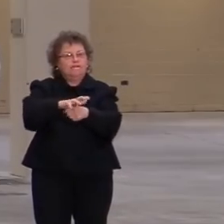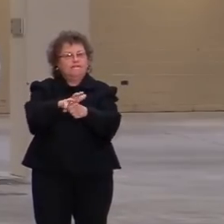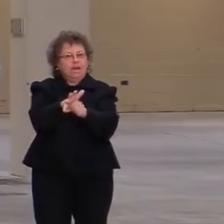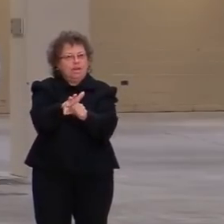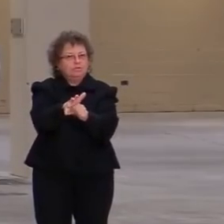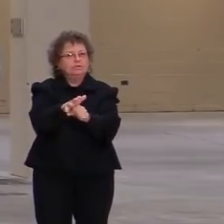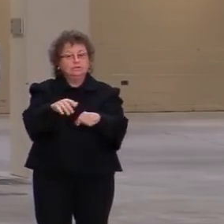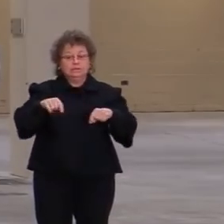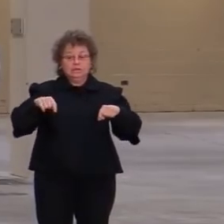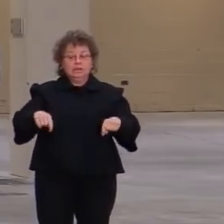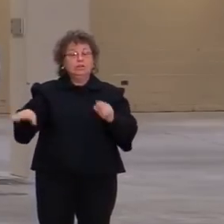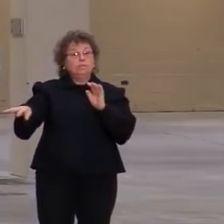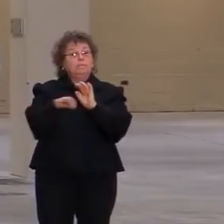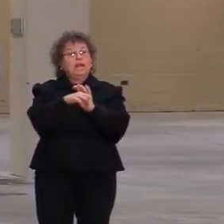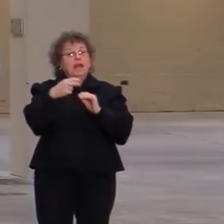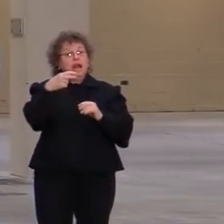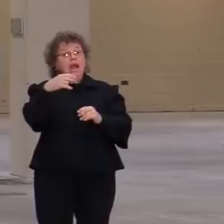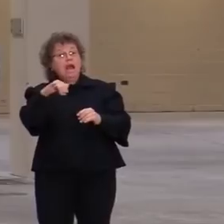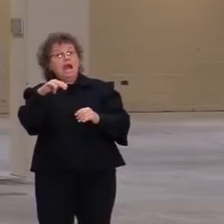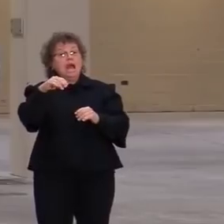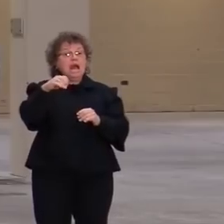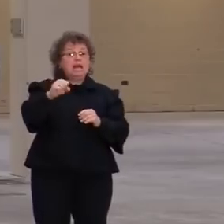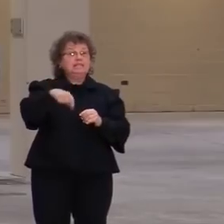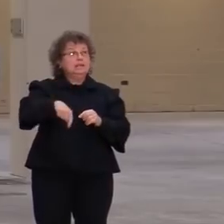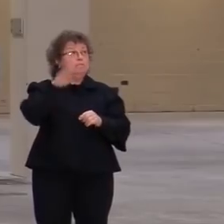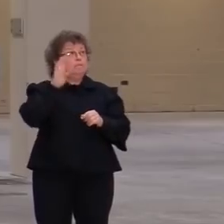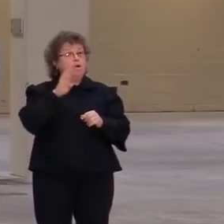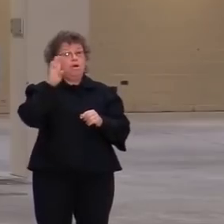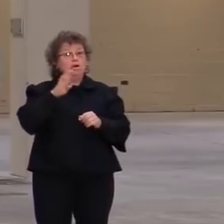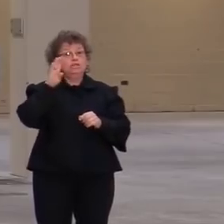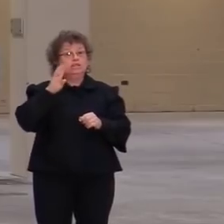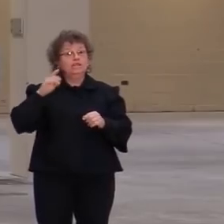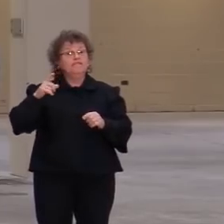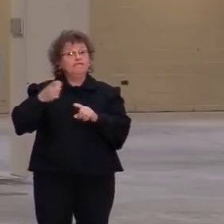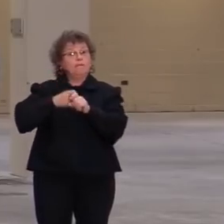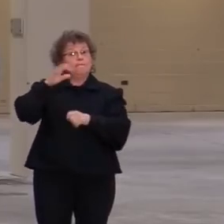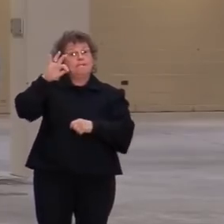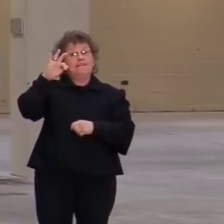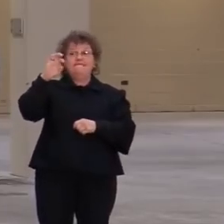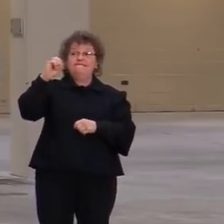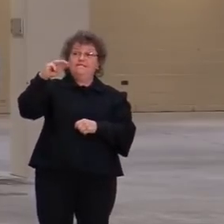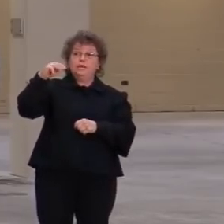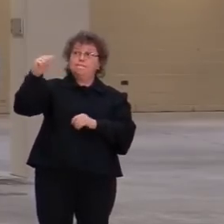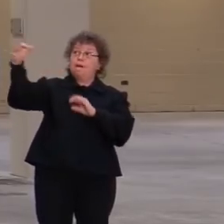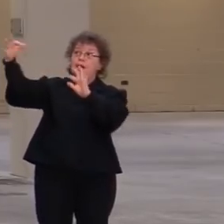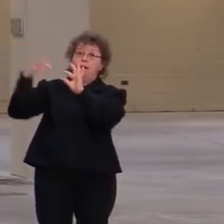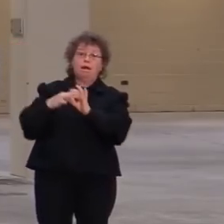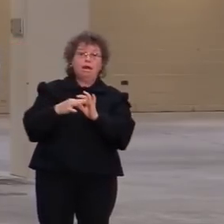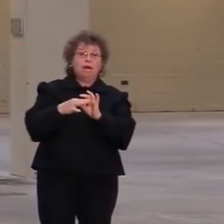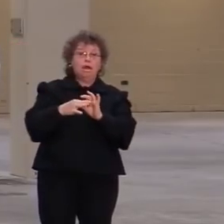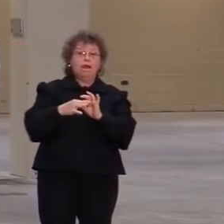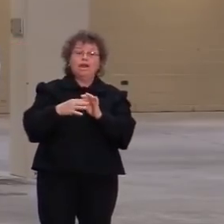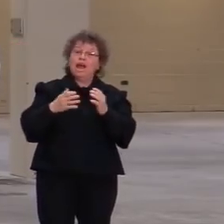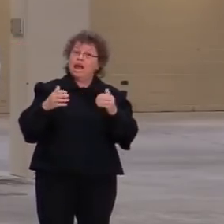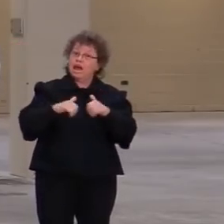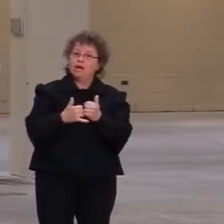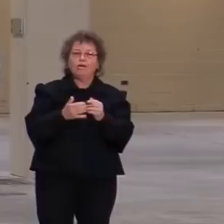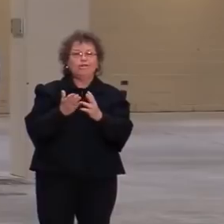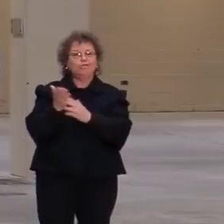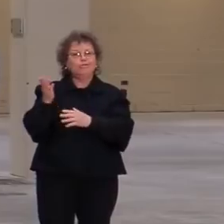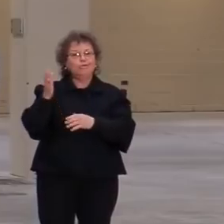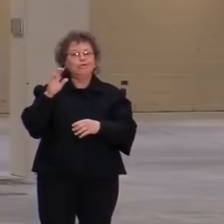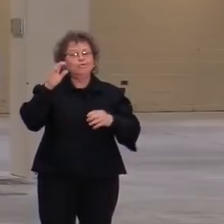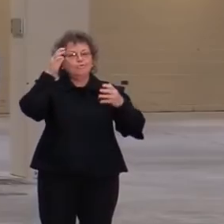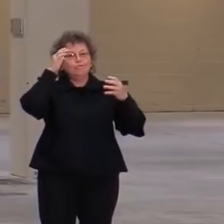site as a FEMA community vaccination center would not have been possible without the Biden administration's